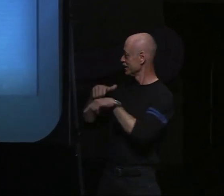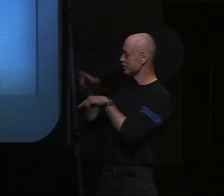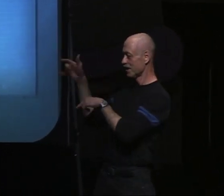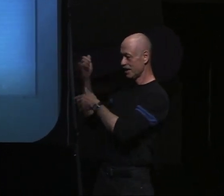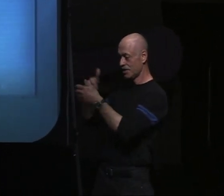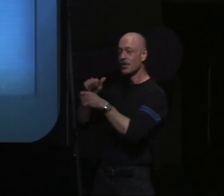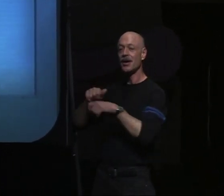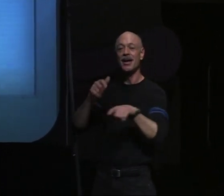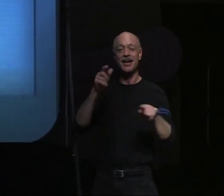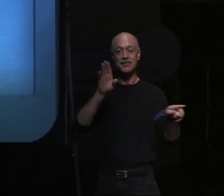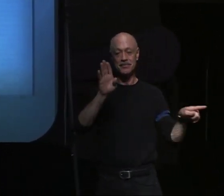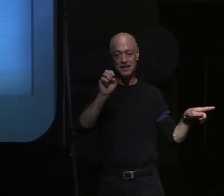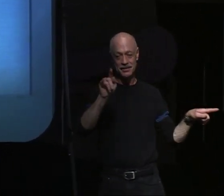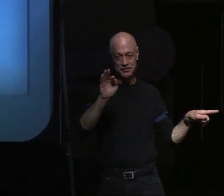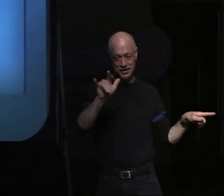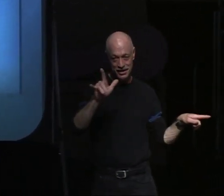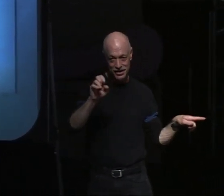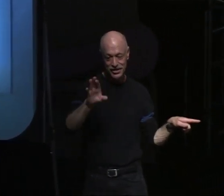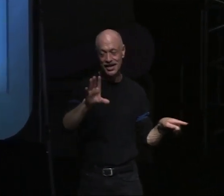Now, getting back to Spectrum,